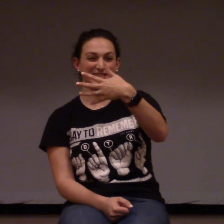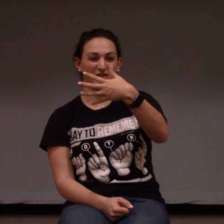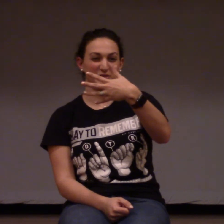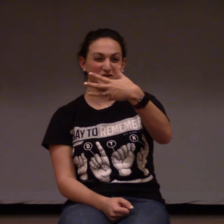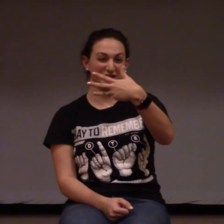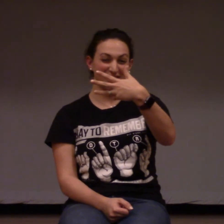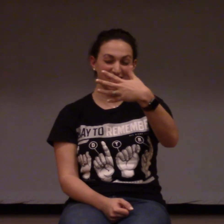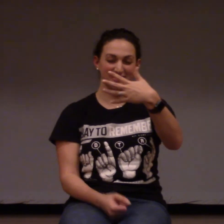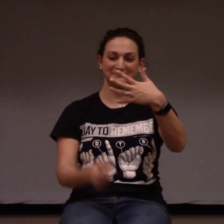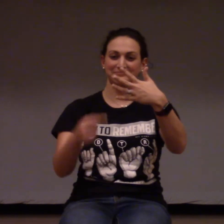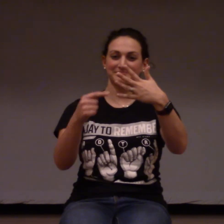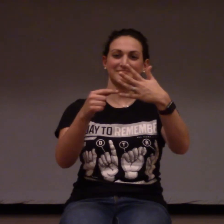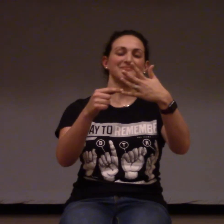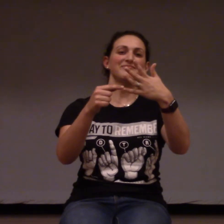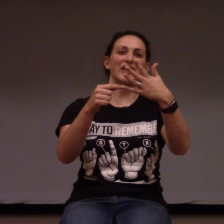little bit tricky.